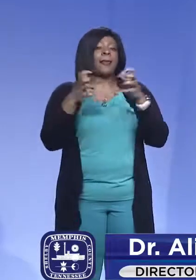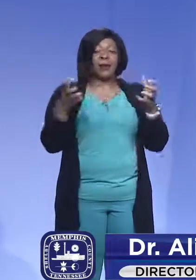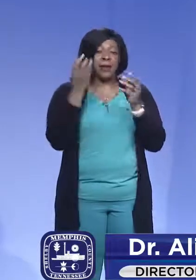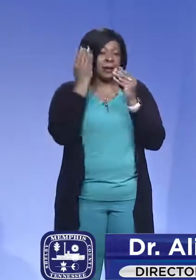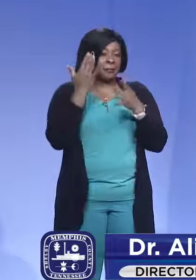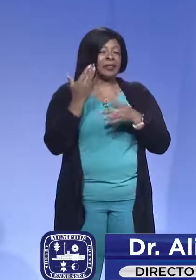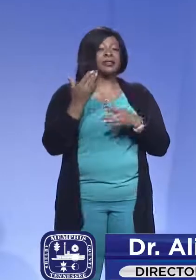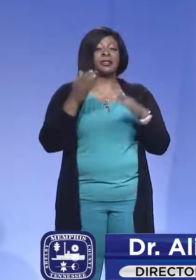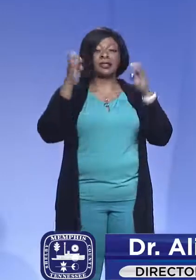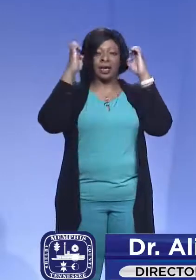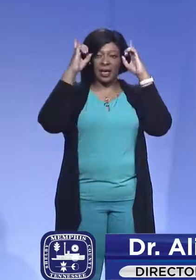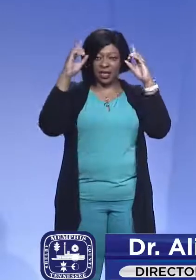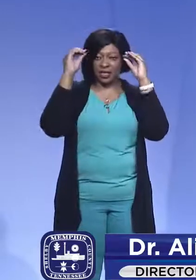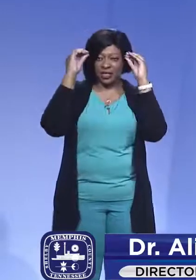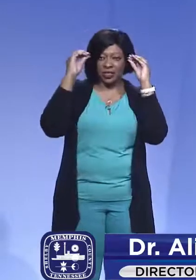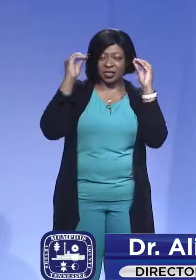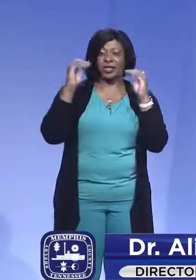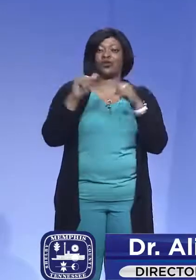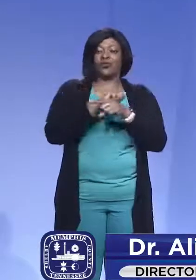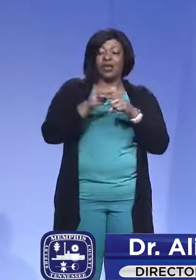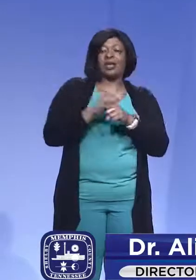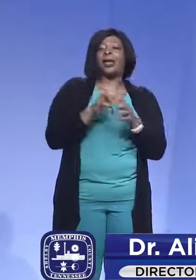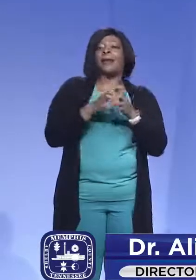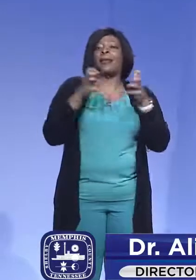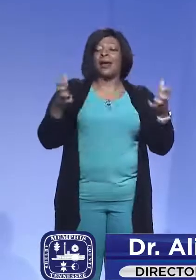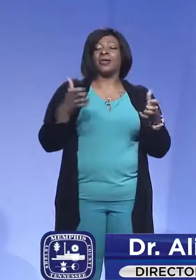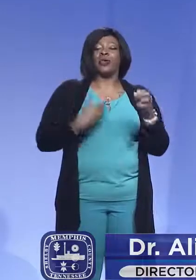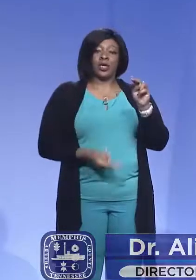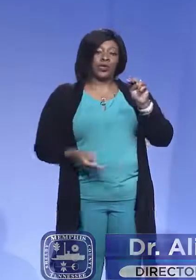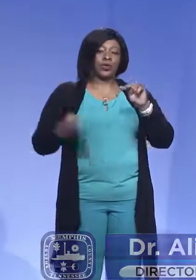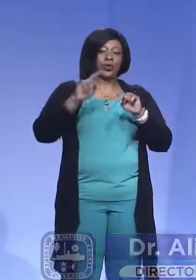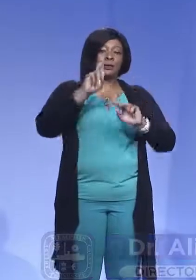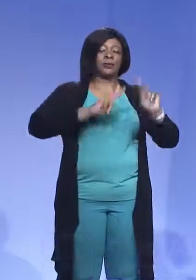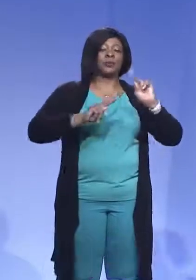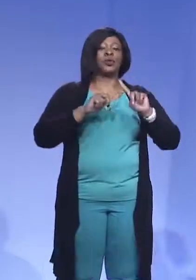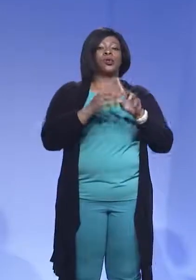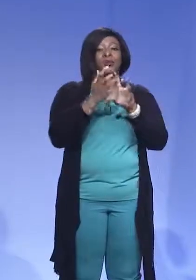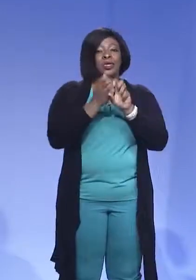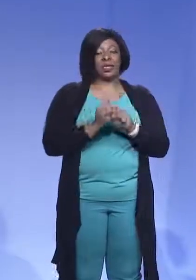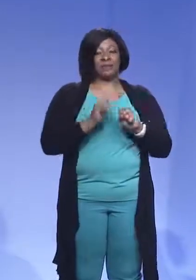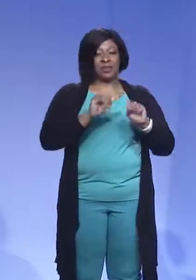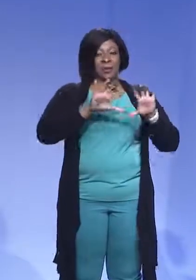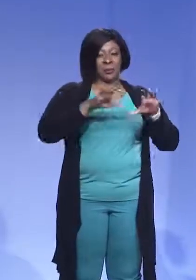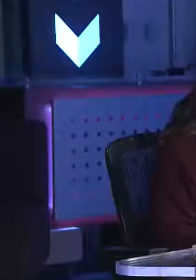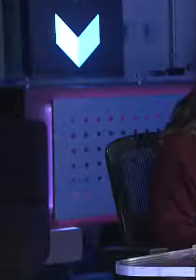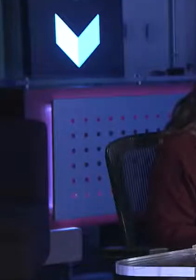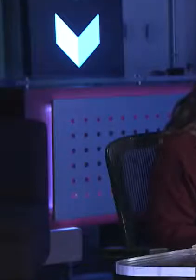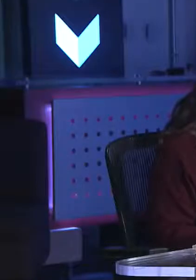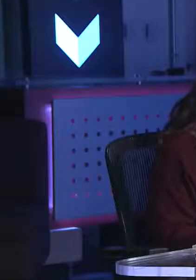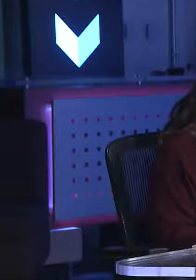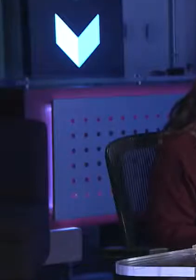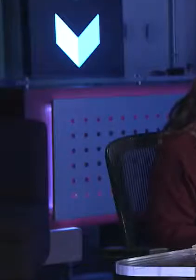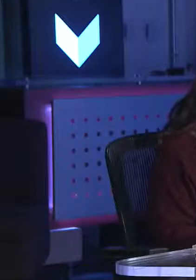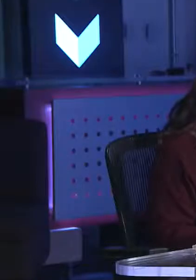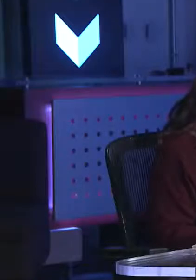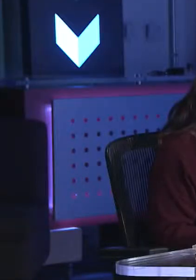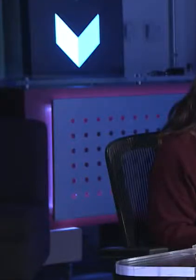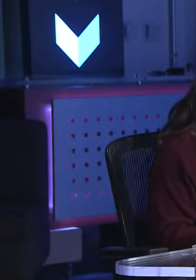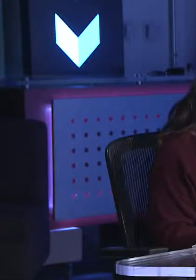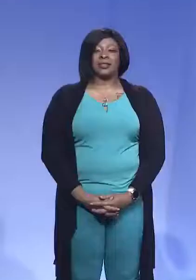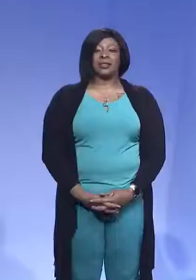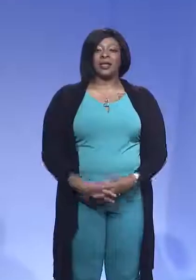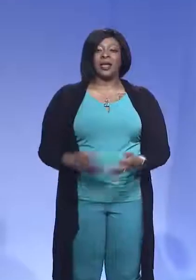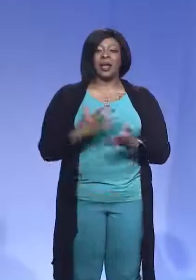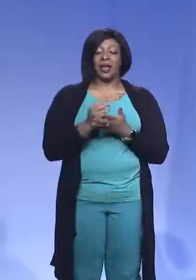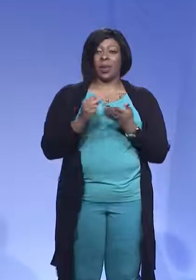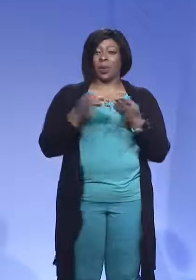information and education as we can so that we get increased numbers in those particular target groups. We are out of time. Are there any closing messages?